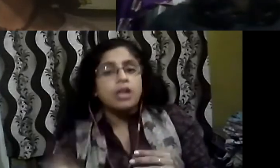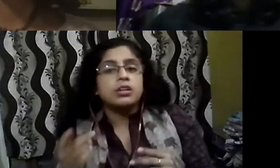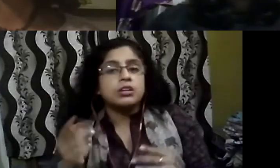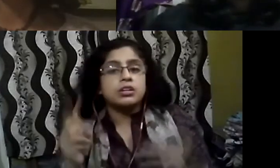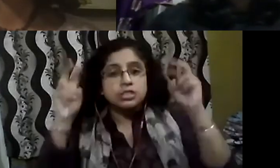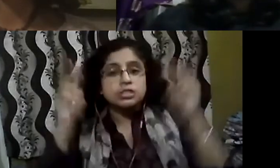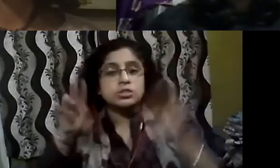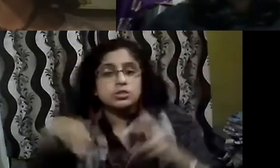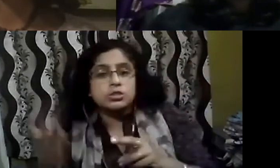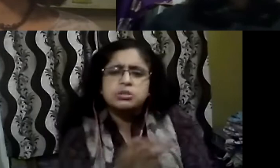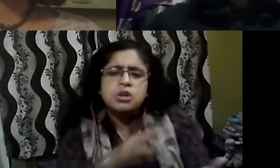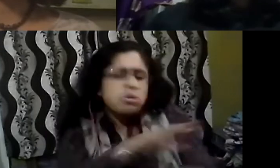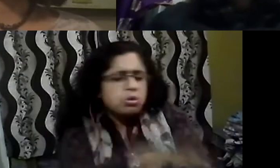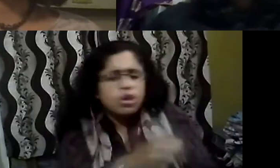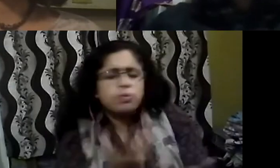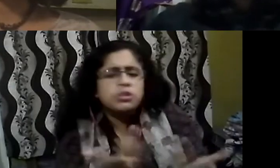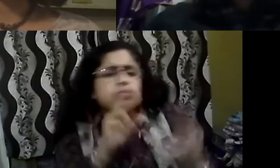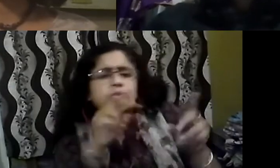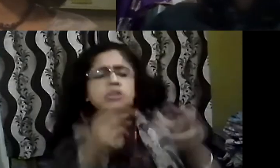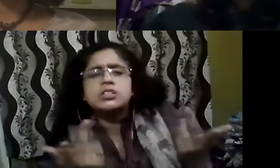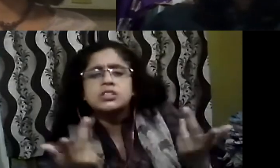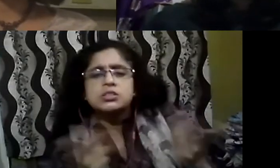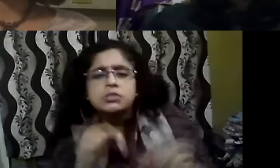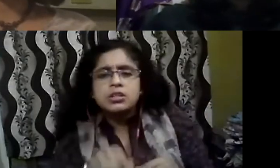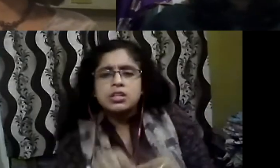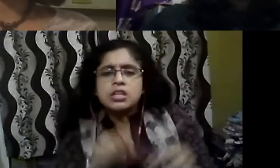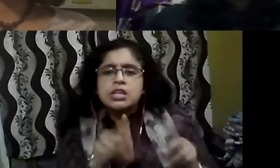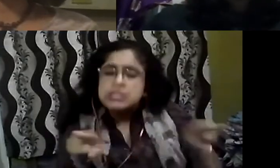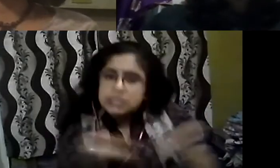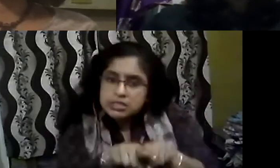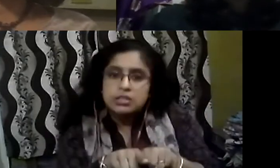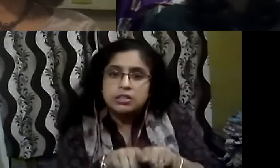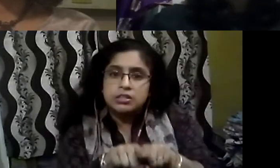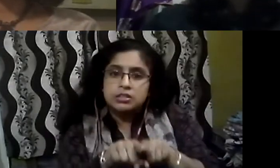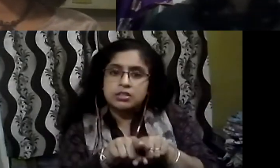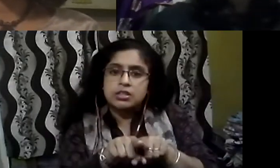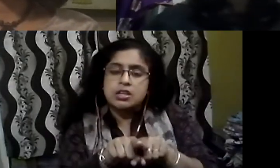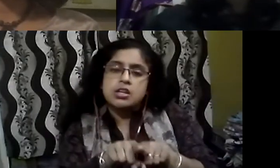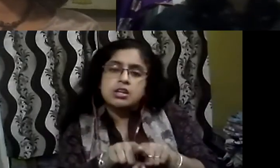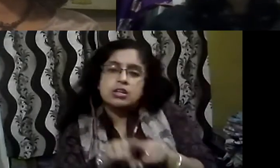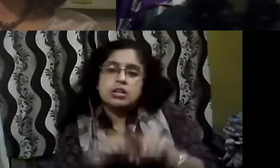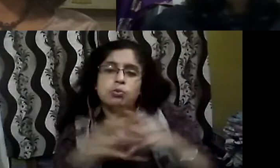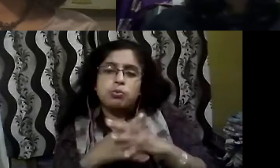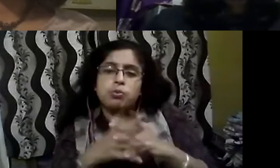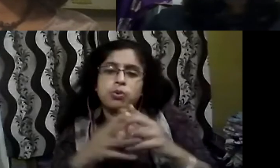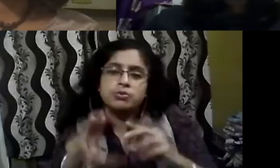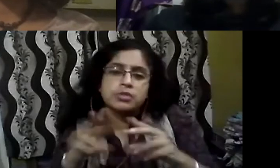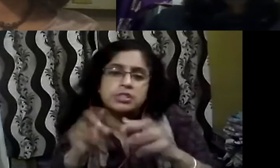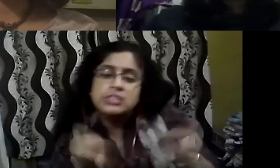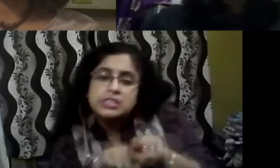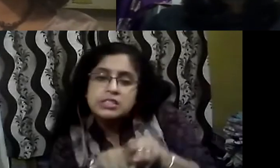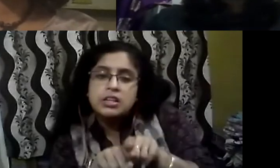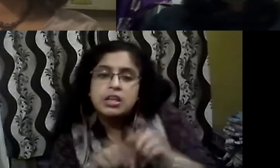say the document accessibility. Document accessibility is the same like the web accessibility, where we are giving the alt text